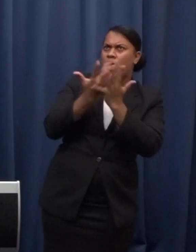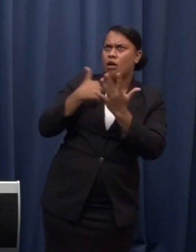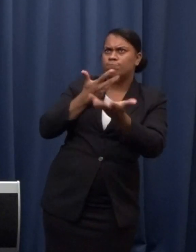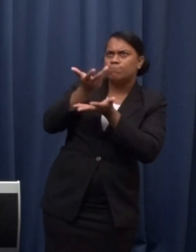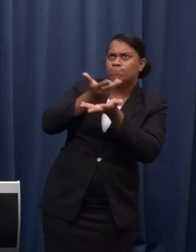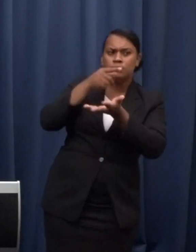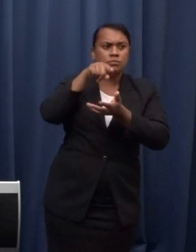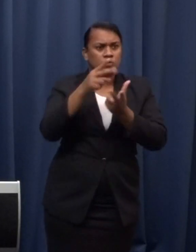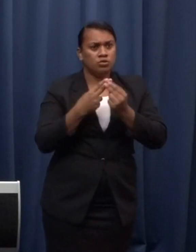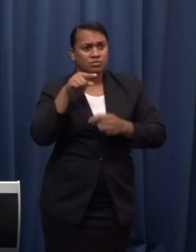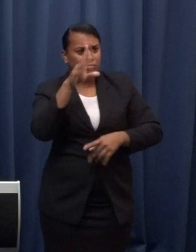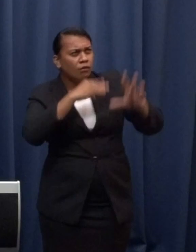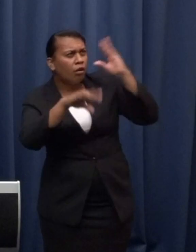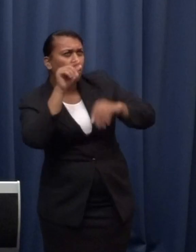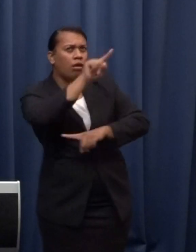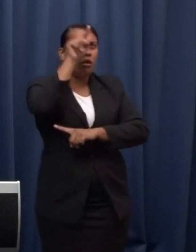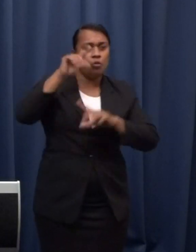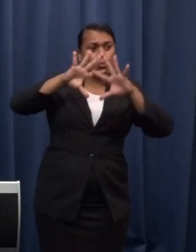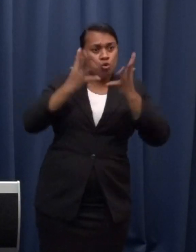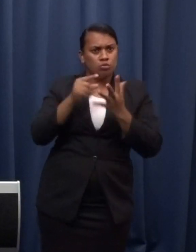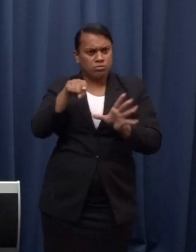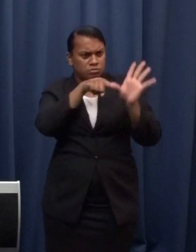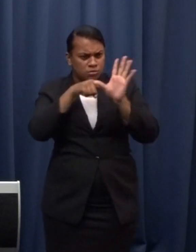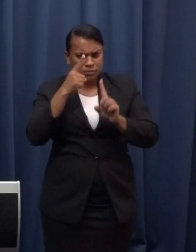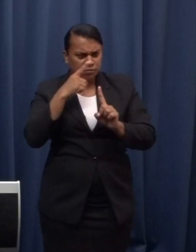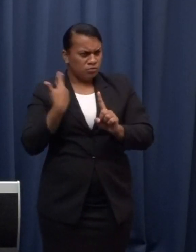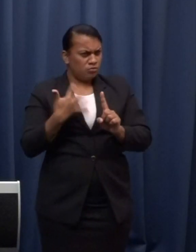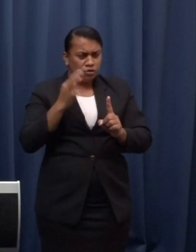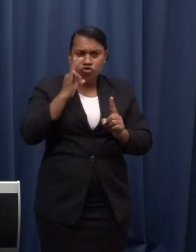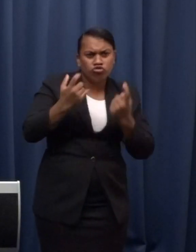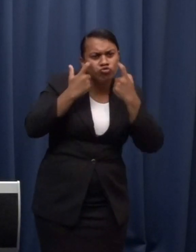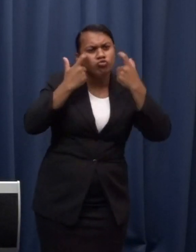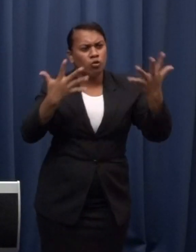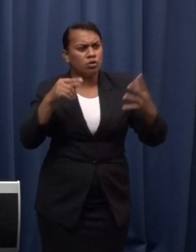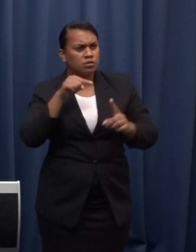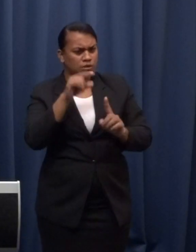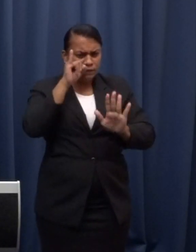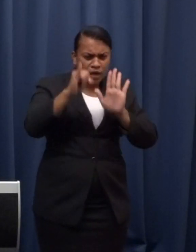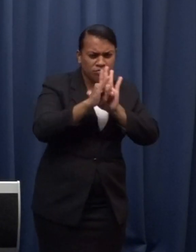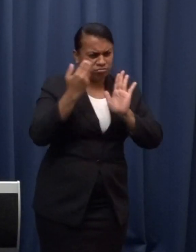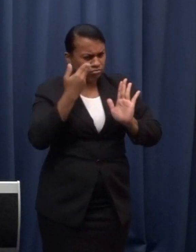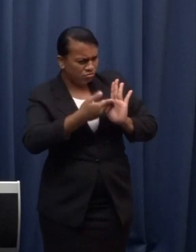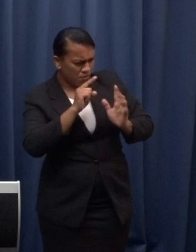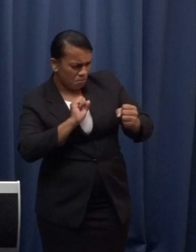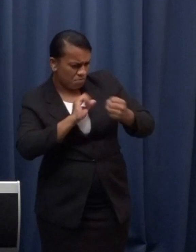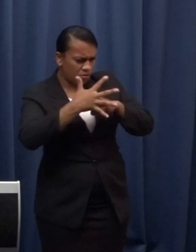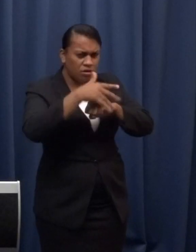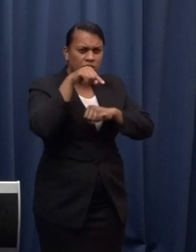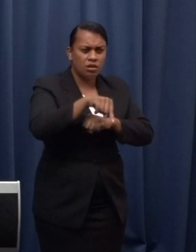late. So while young people often do not show symptoms or suffer serious cases, they can